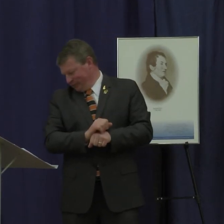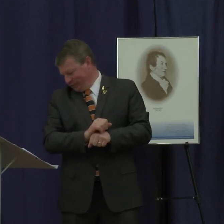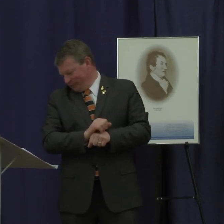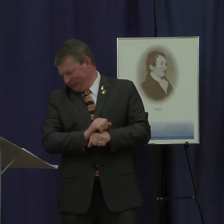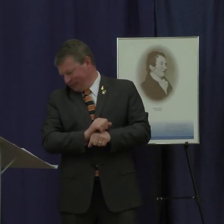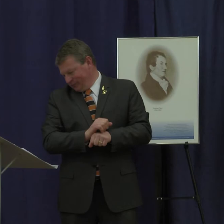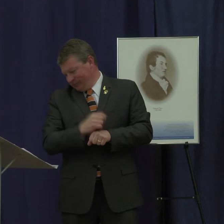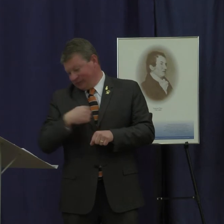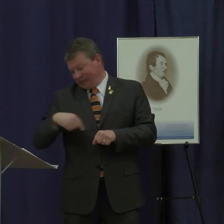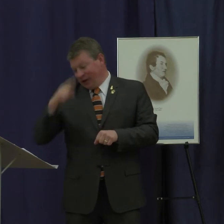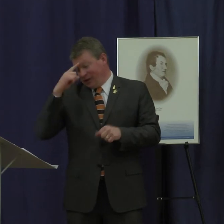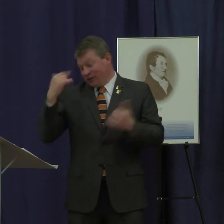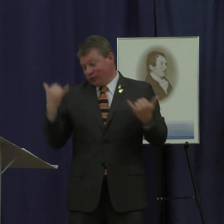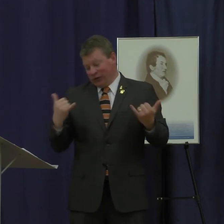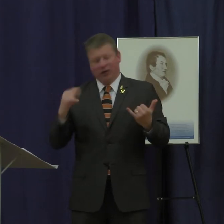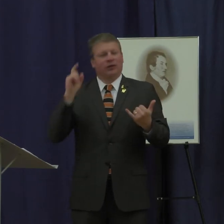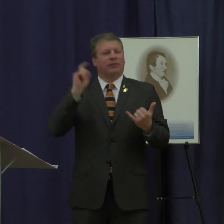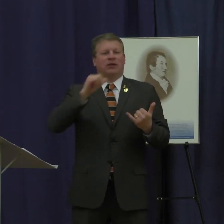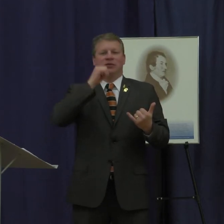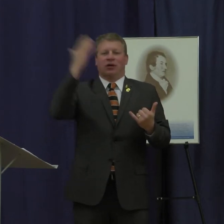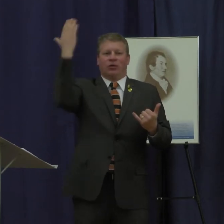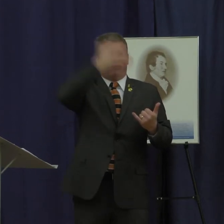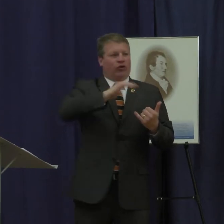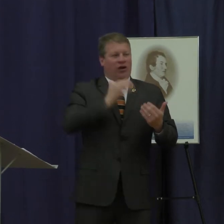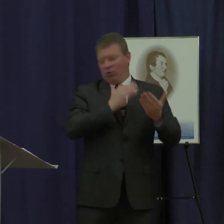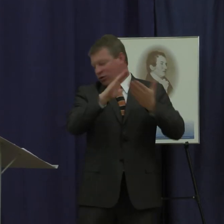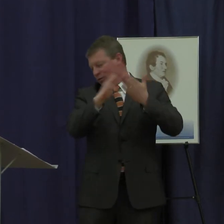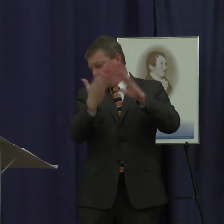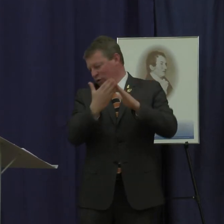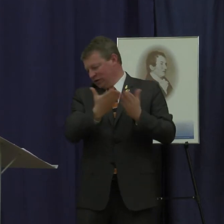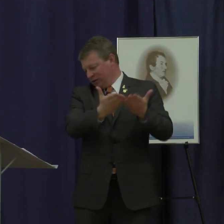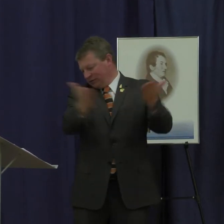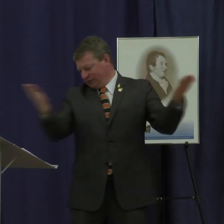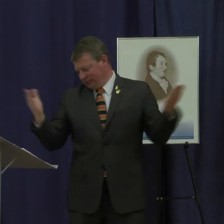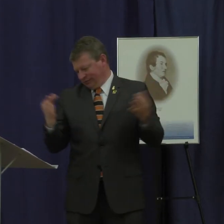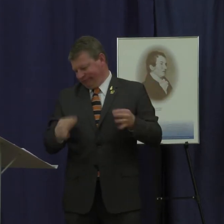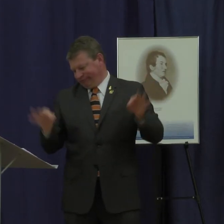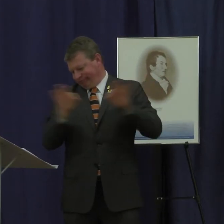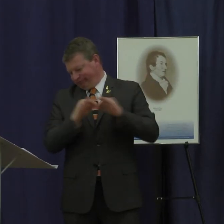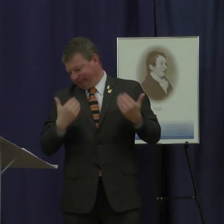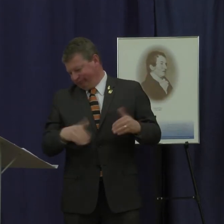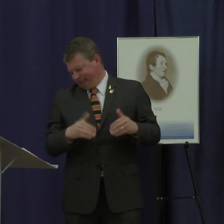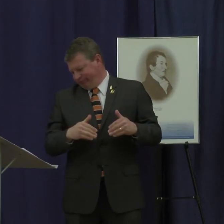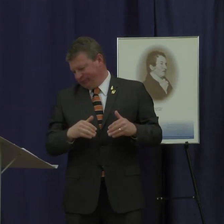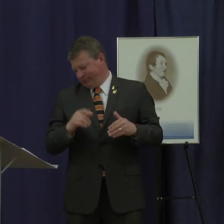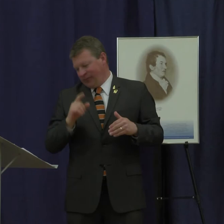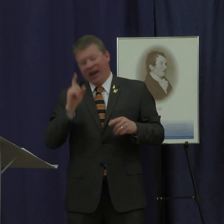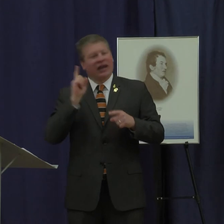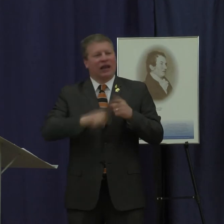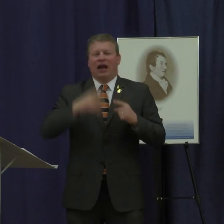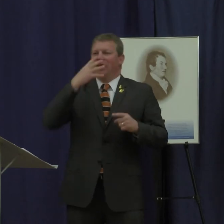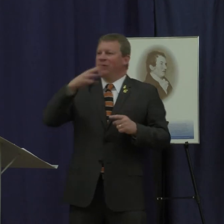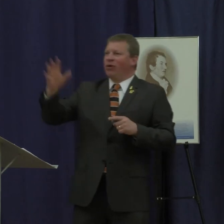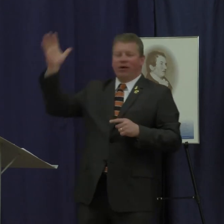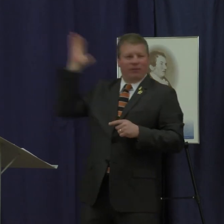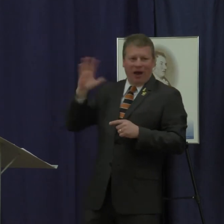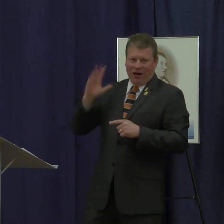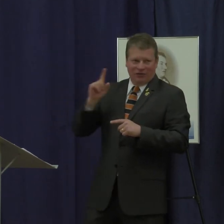continuity of our body of work. I think today we are too apt to overlook